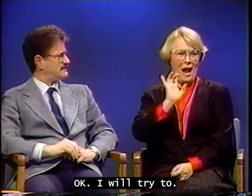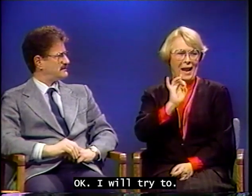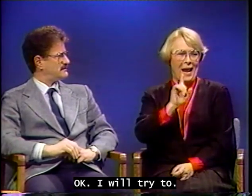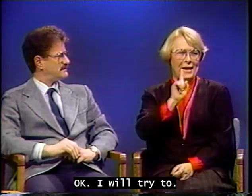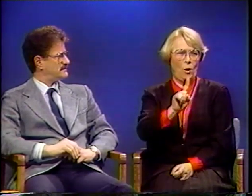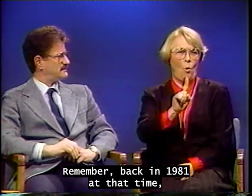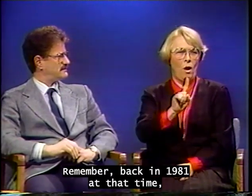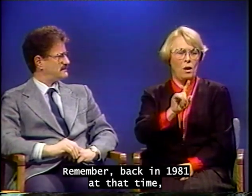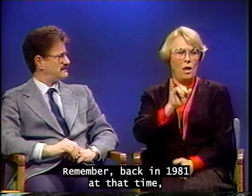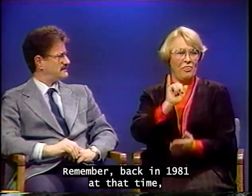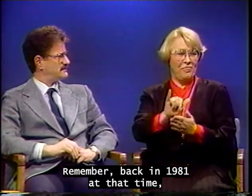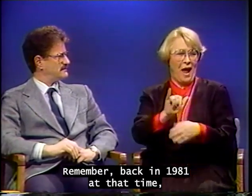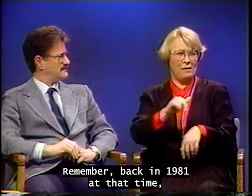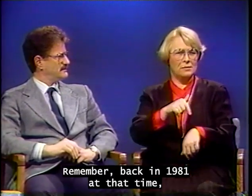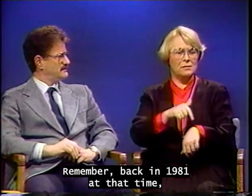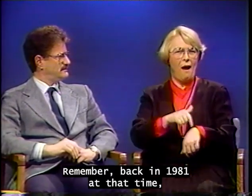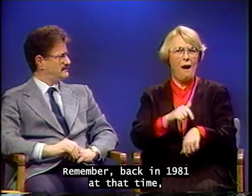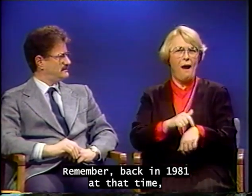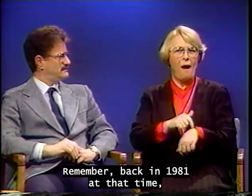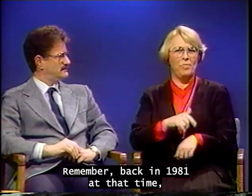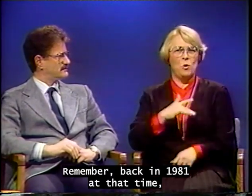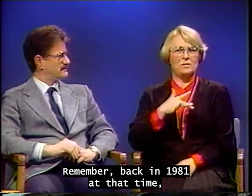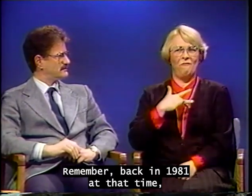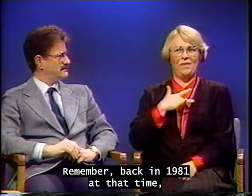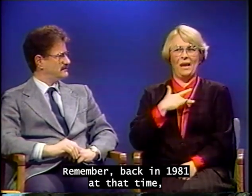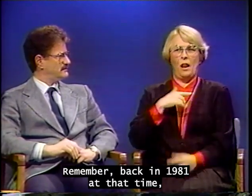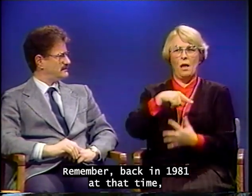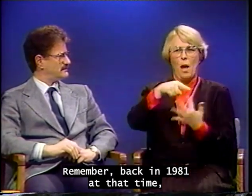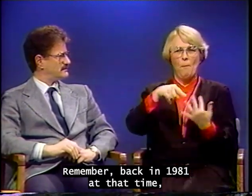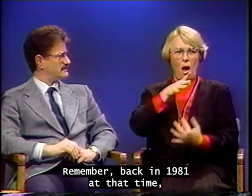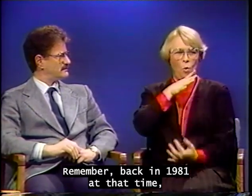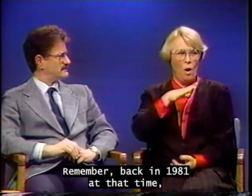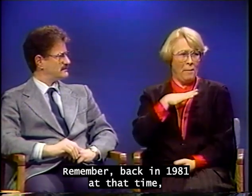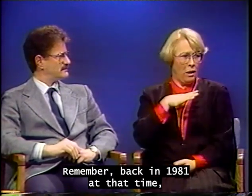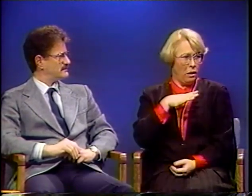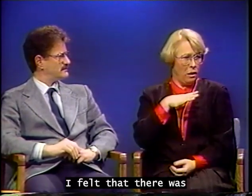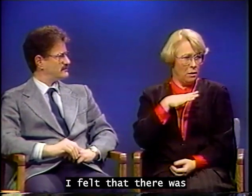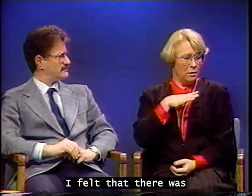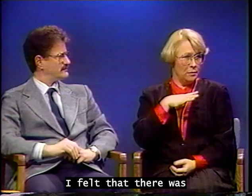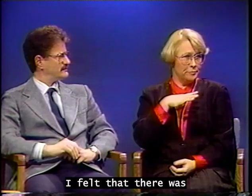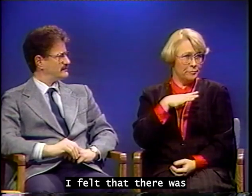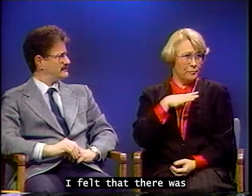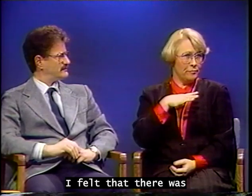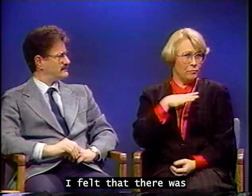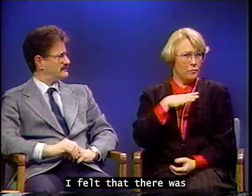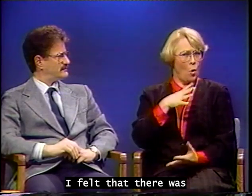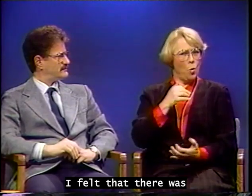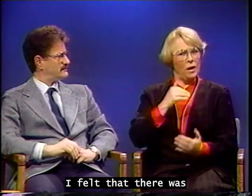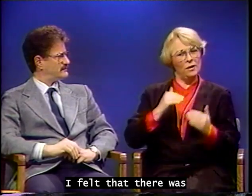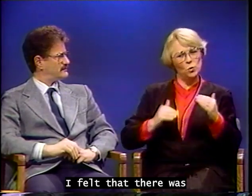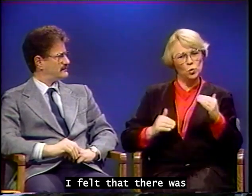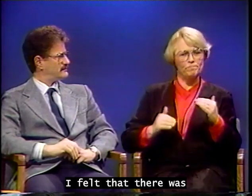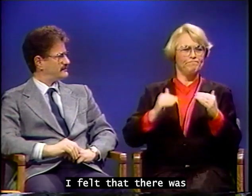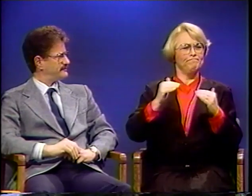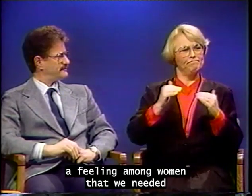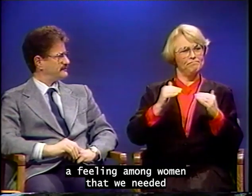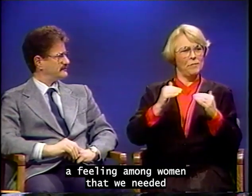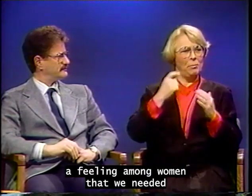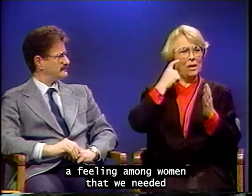try to remember back in 1981. At that time, I felt that there was a feeling